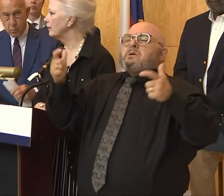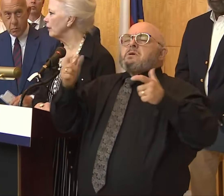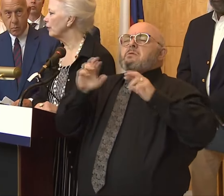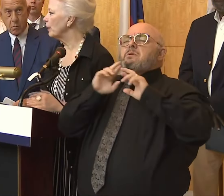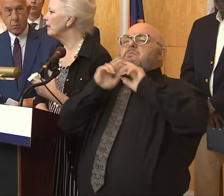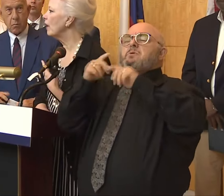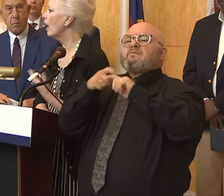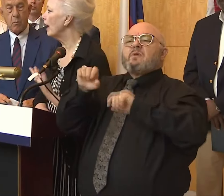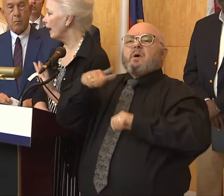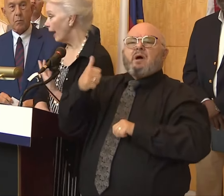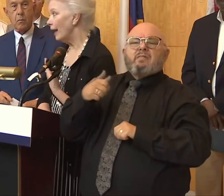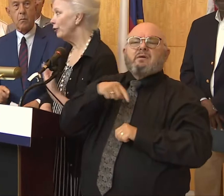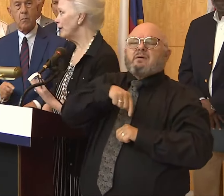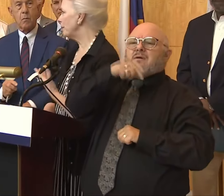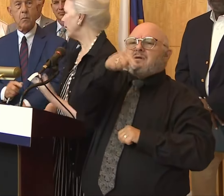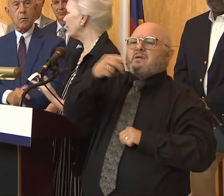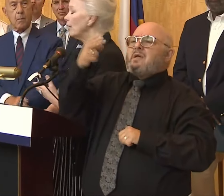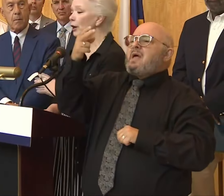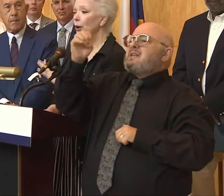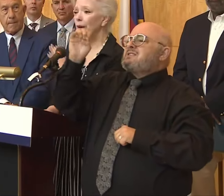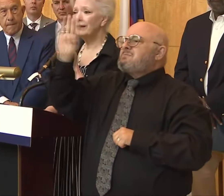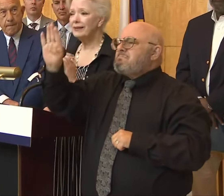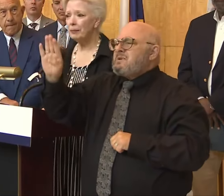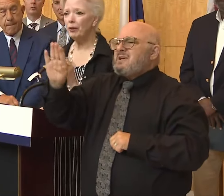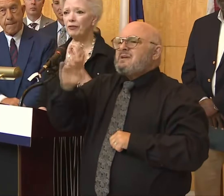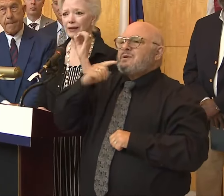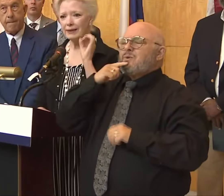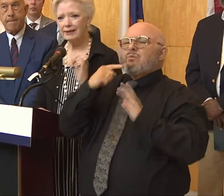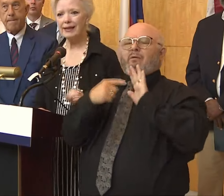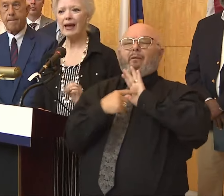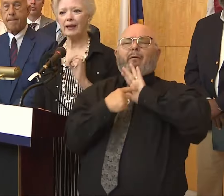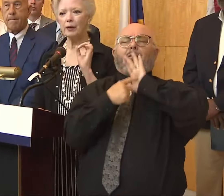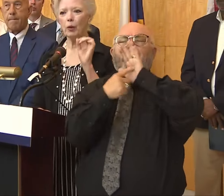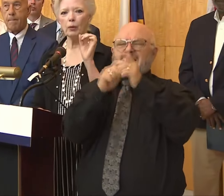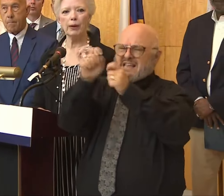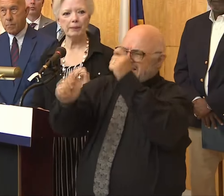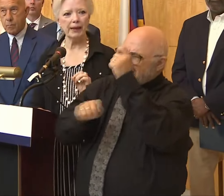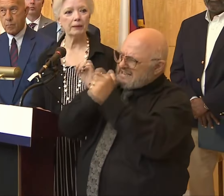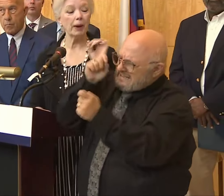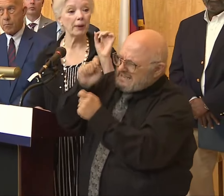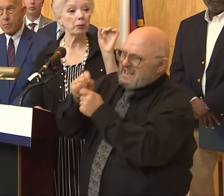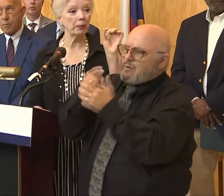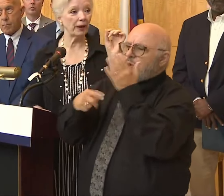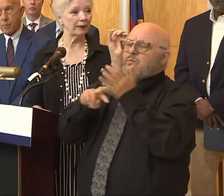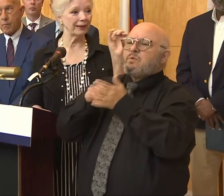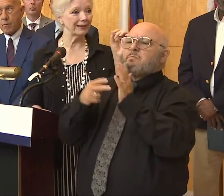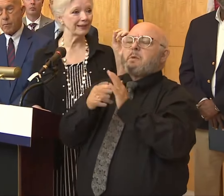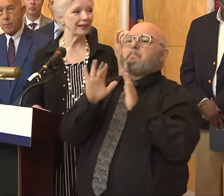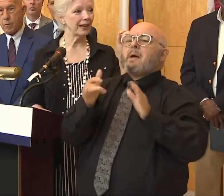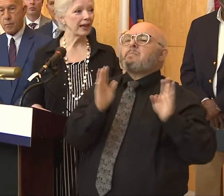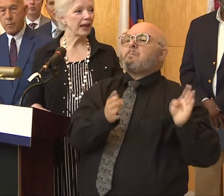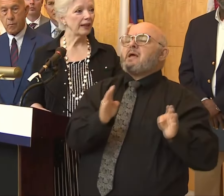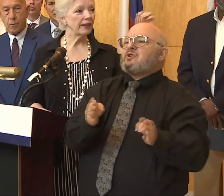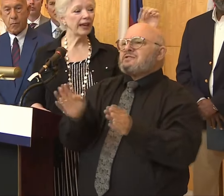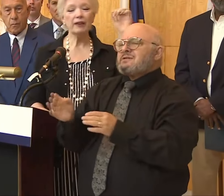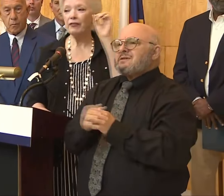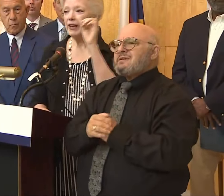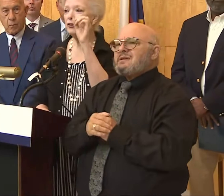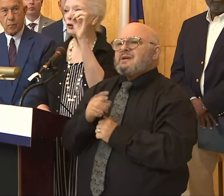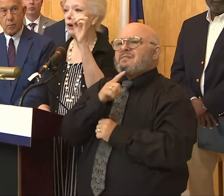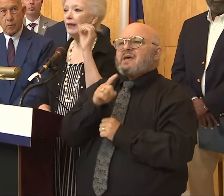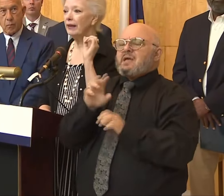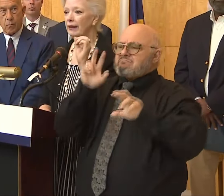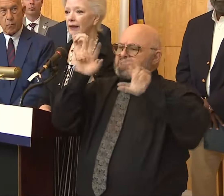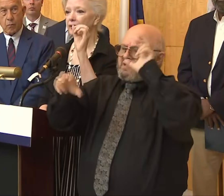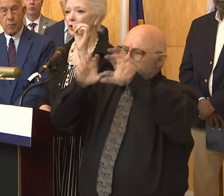other sectors. We saw HEB, who exemplifies exactly what we mean by preparedness. They